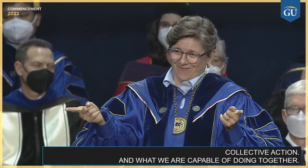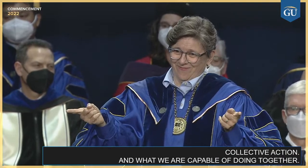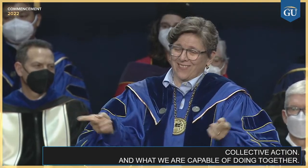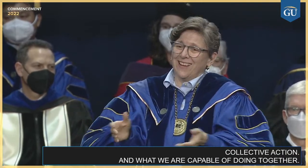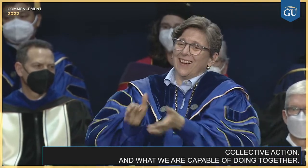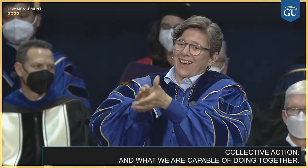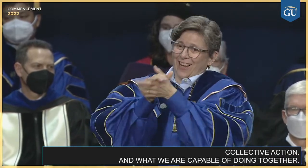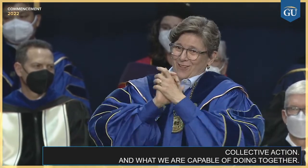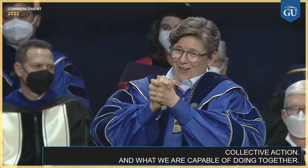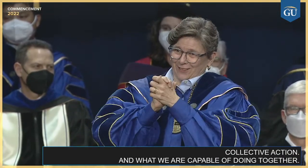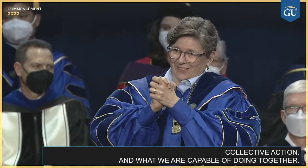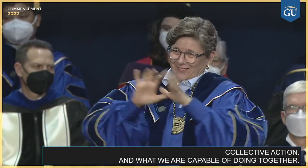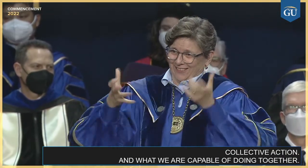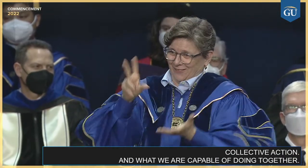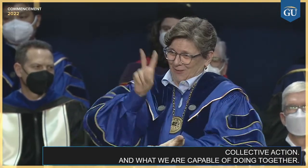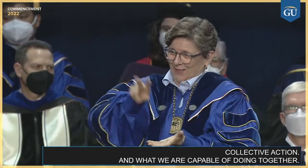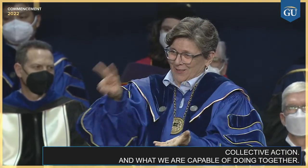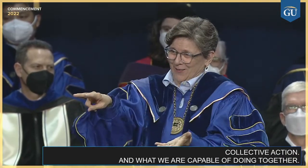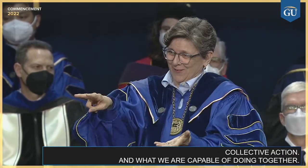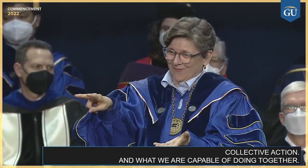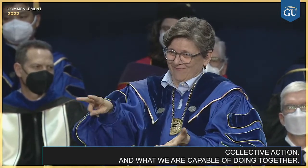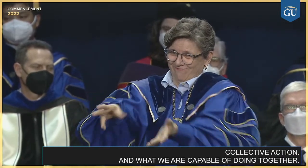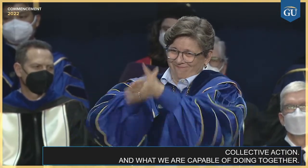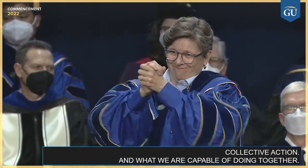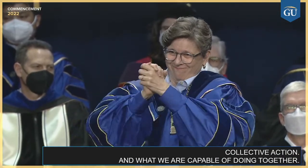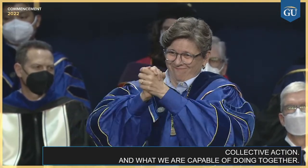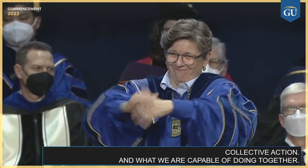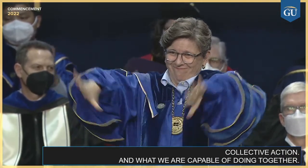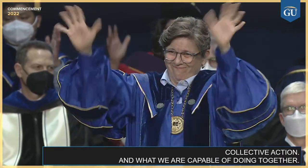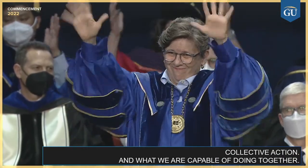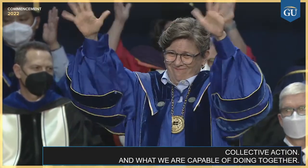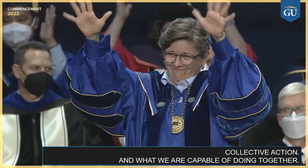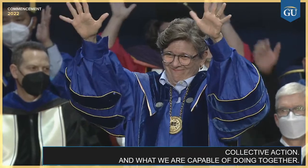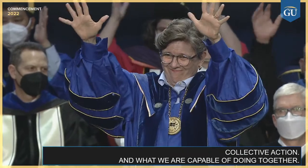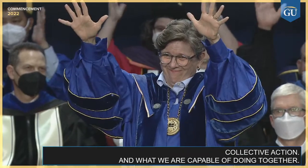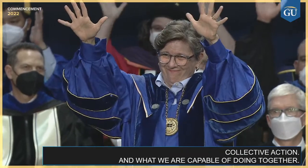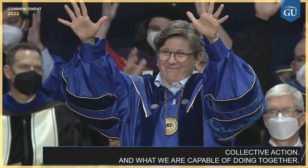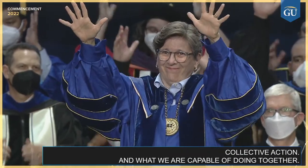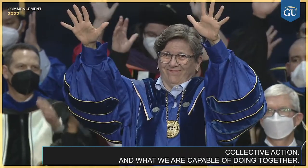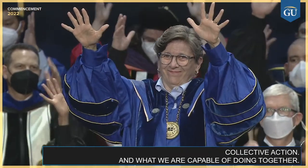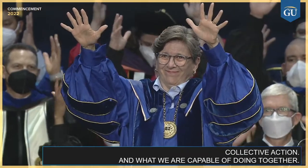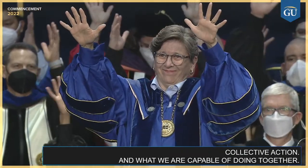together today to celebrate all of you. Congratulations to the class of 2022.